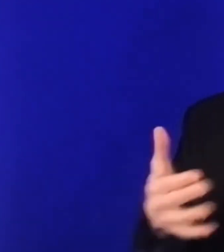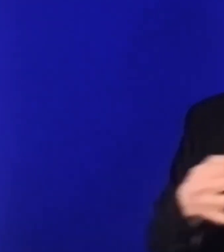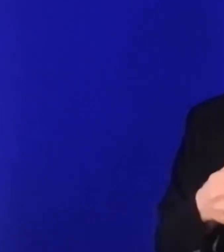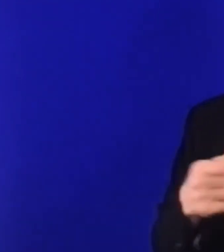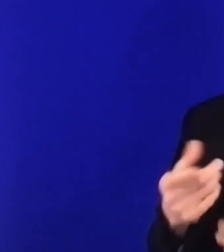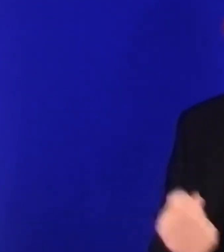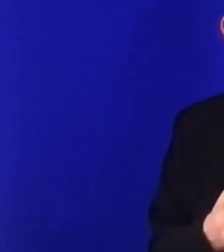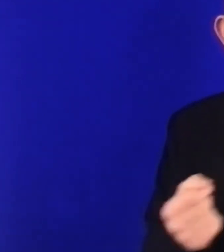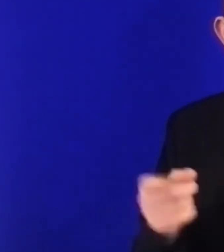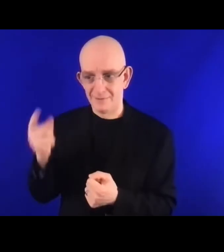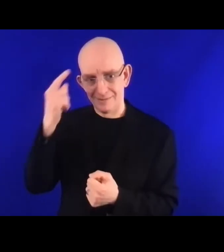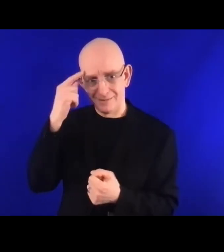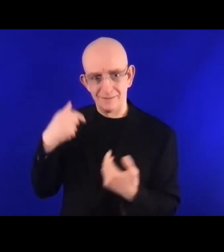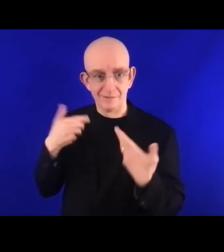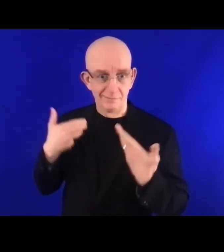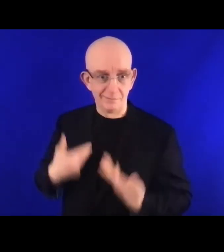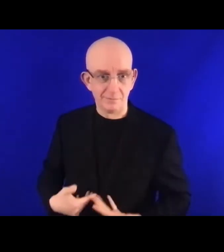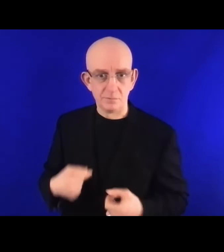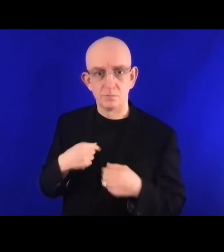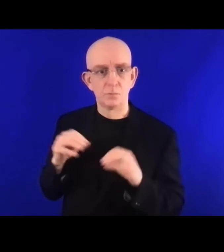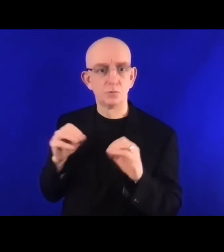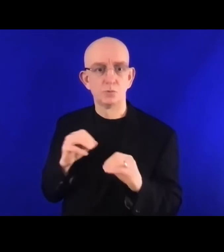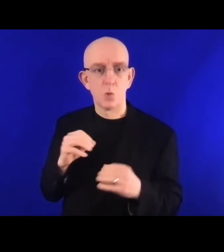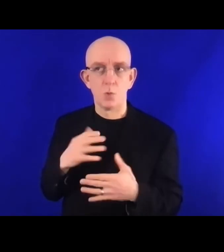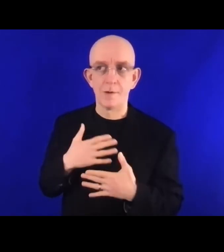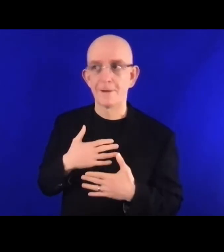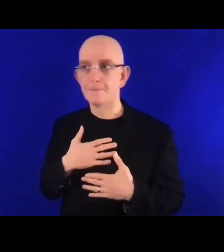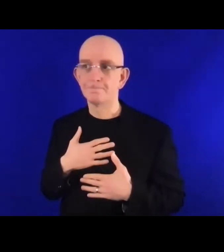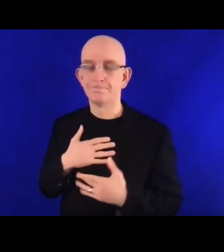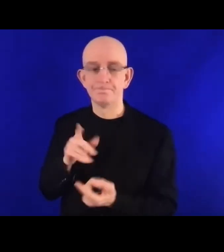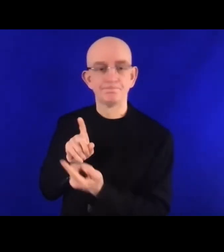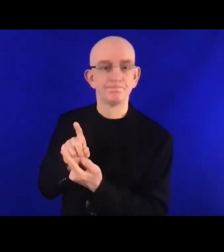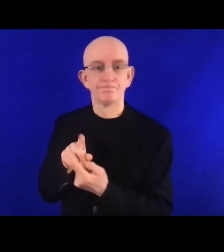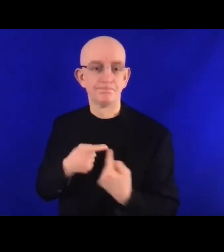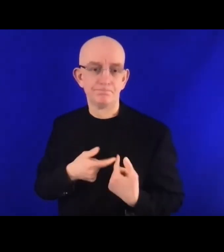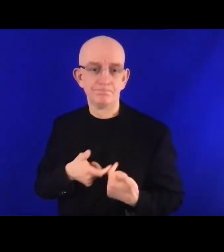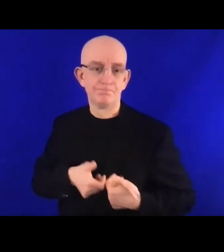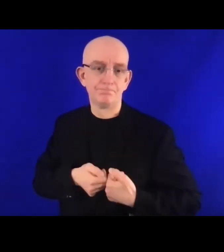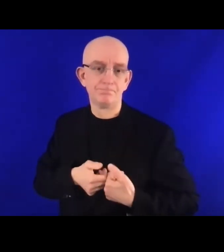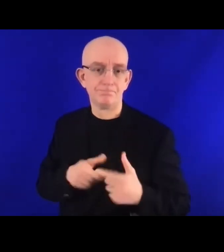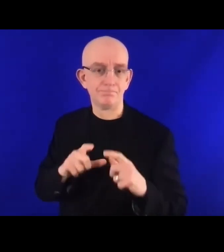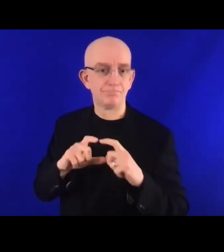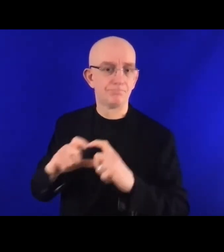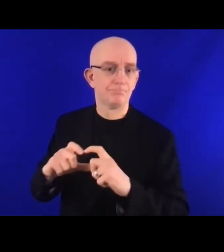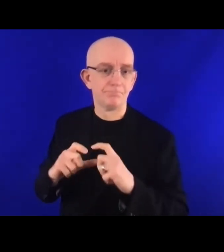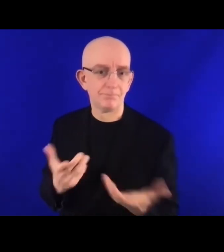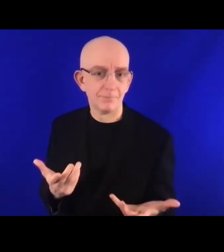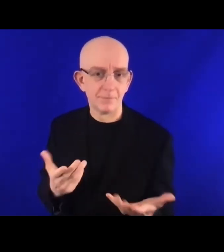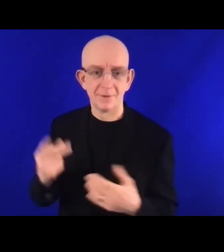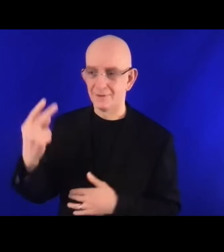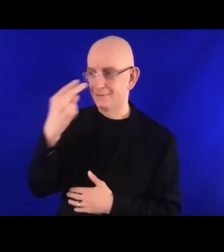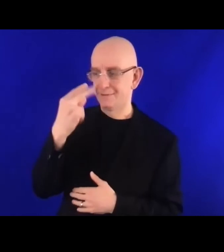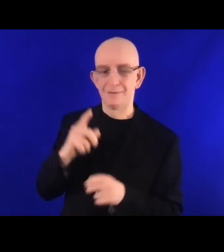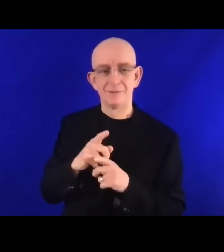me. I feel better in people with disabilities as